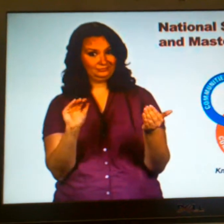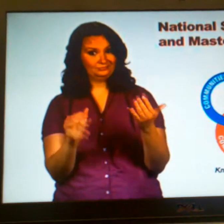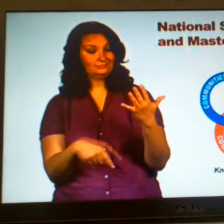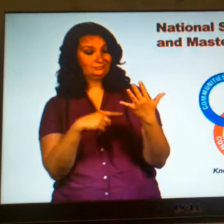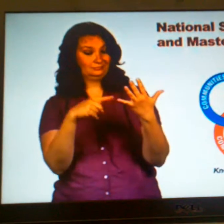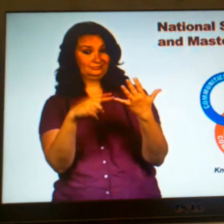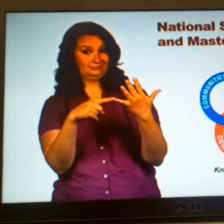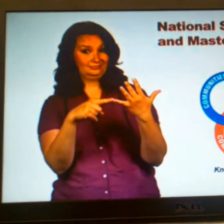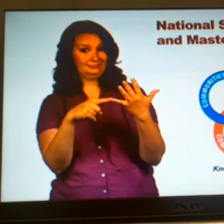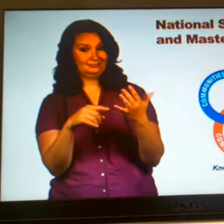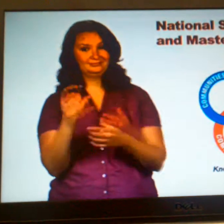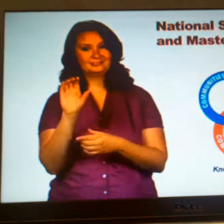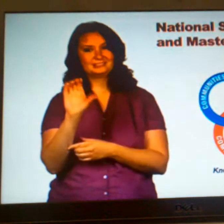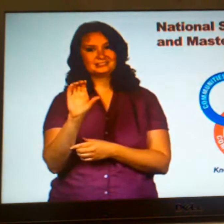Comparisons is the fourth.